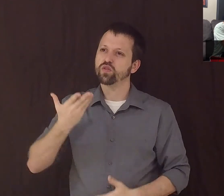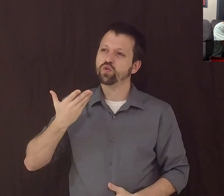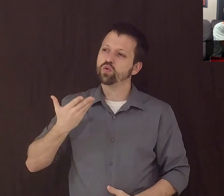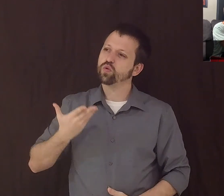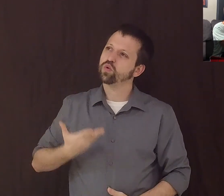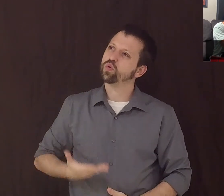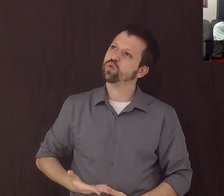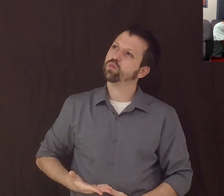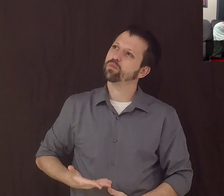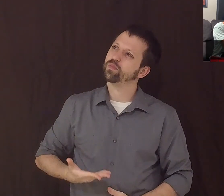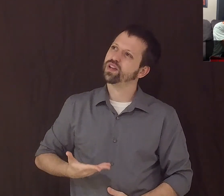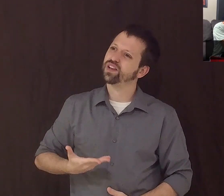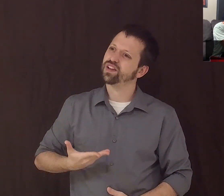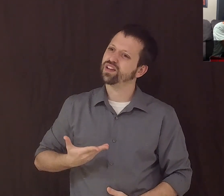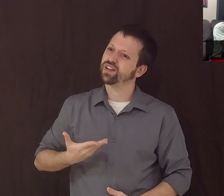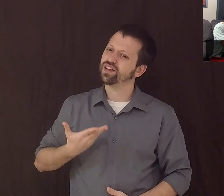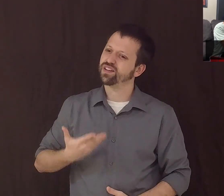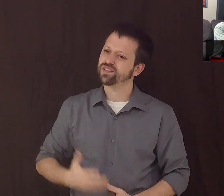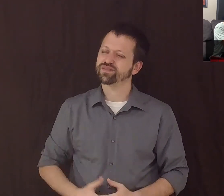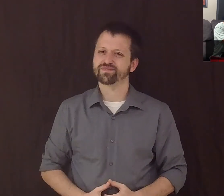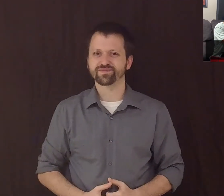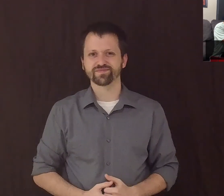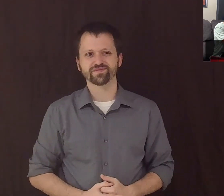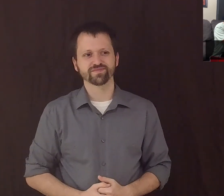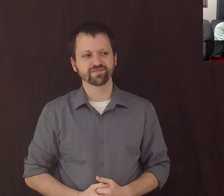good to